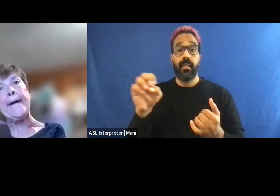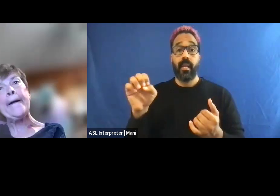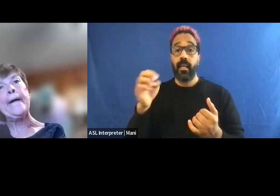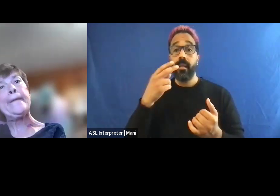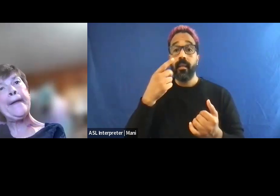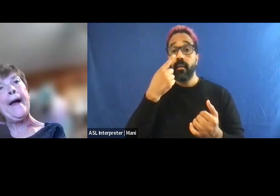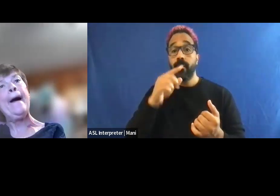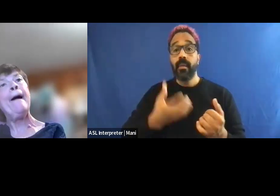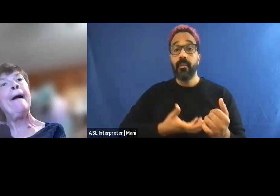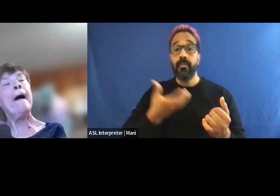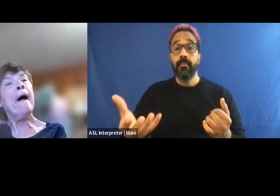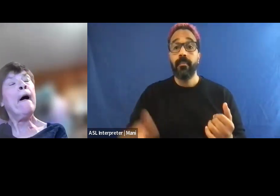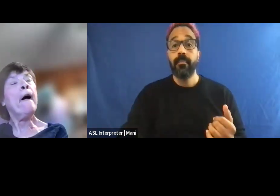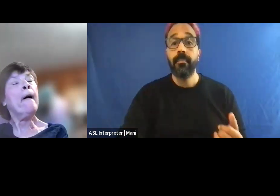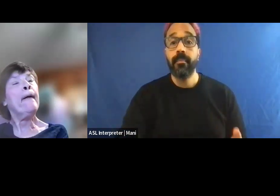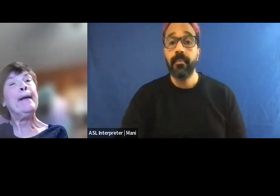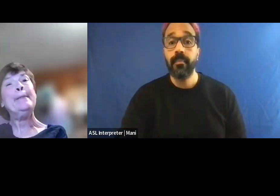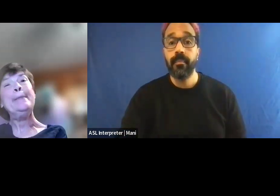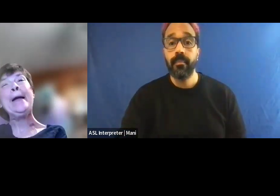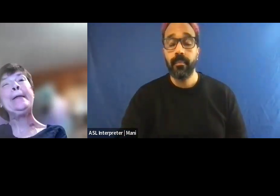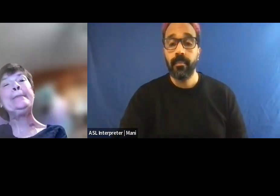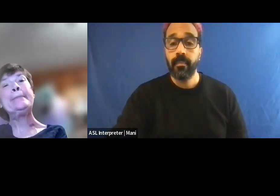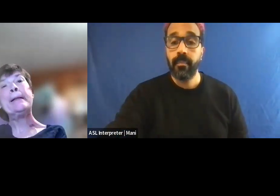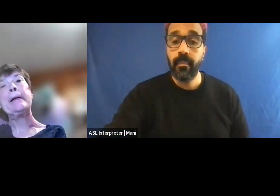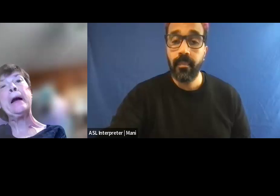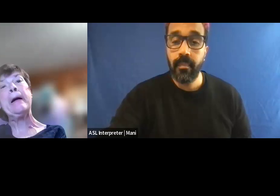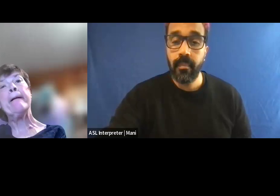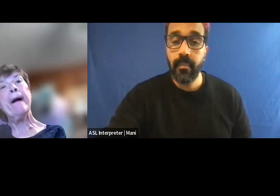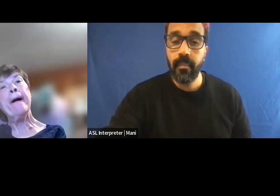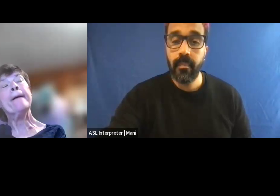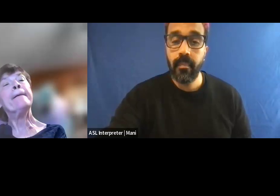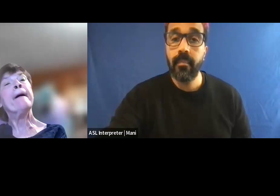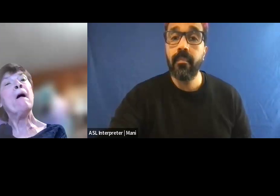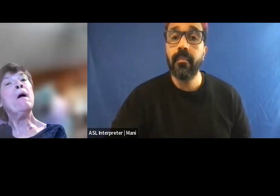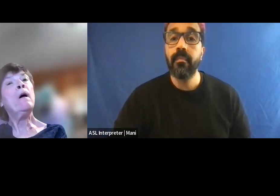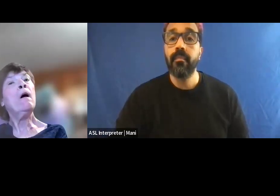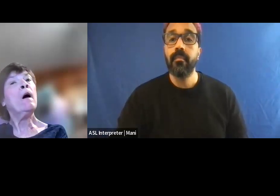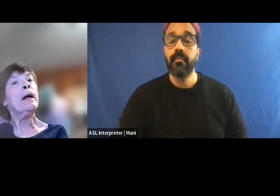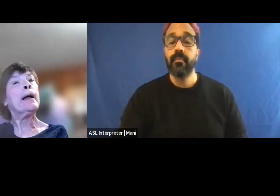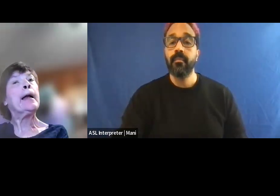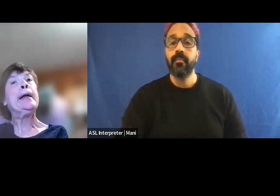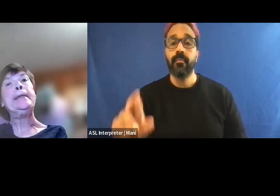And part of that, the main point of